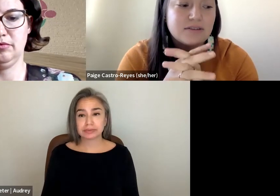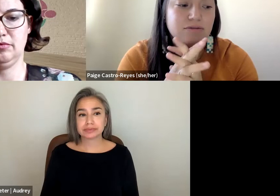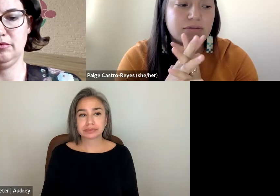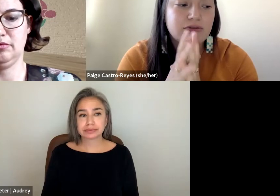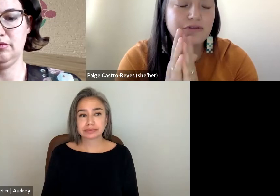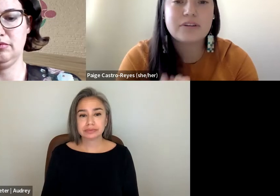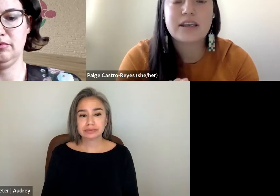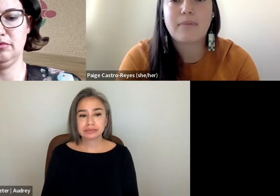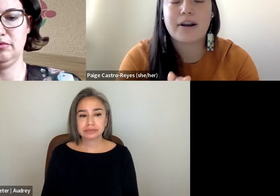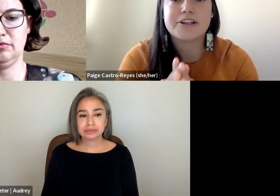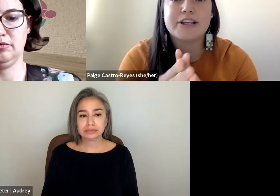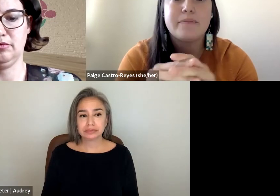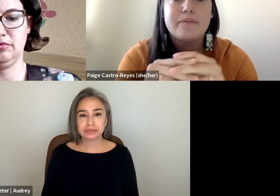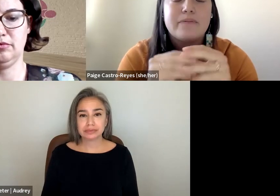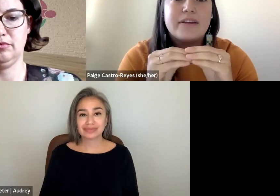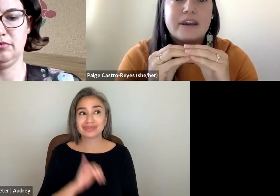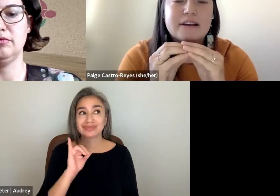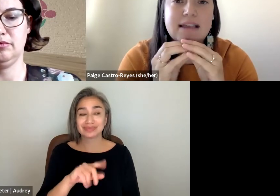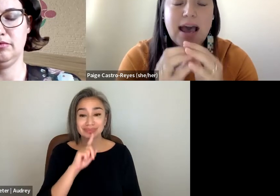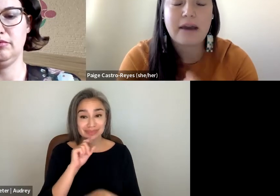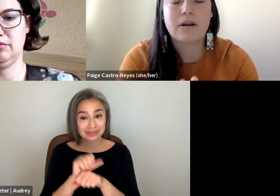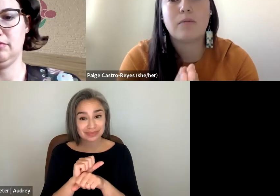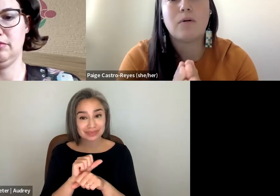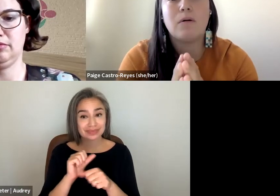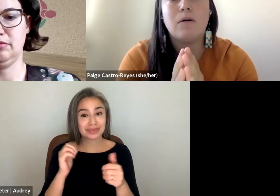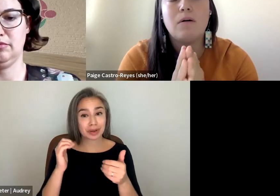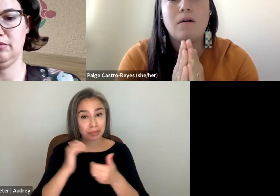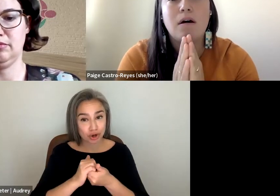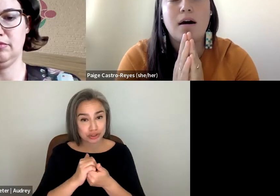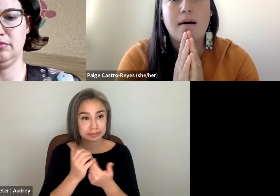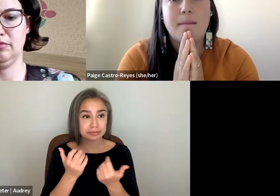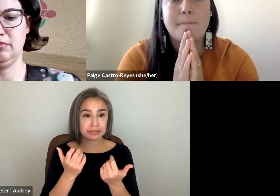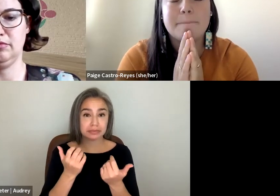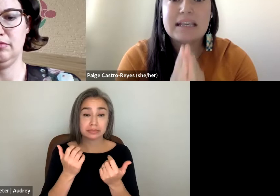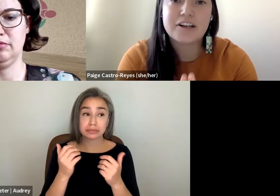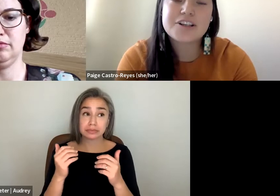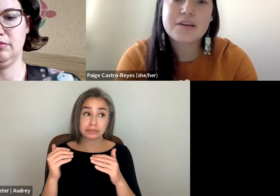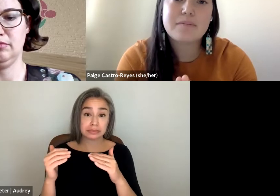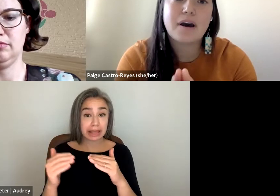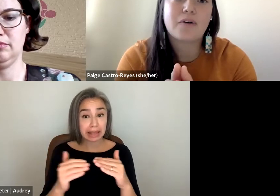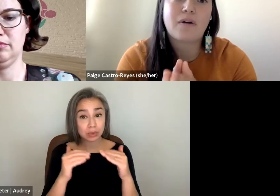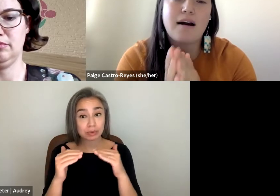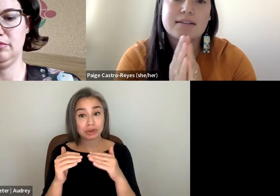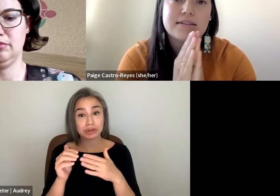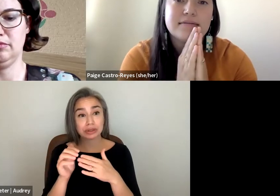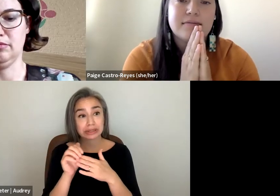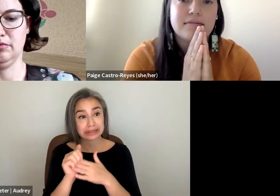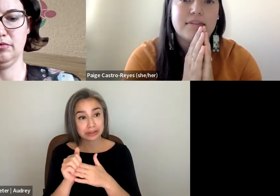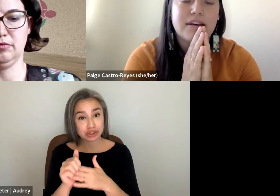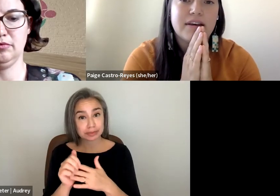is truly a partnership where there is equitable leadership